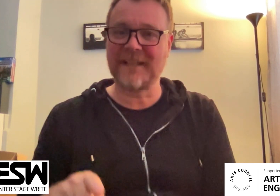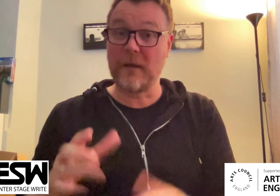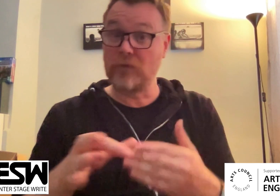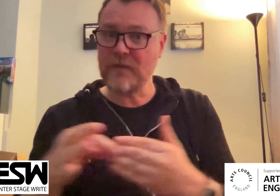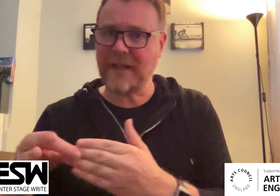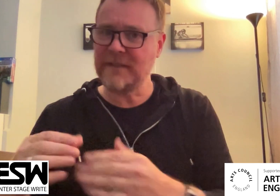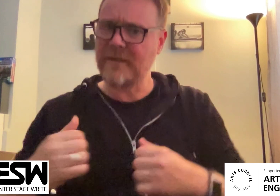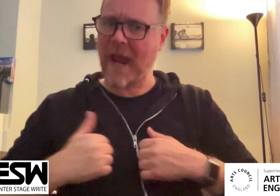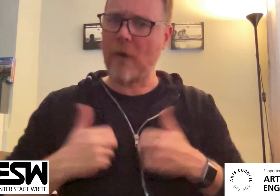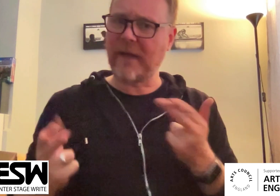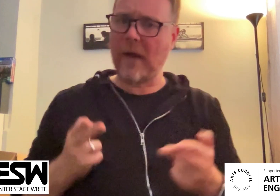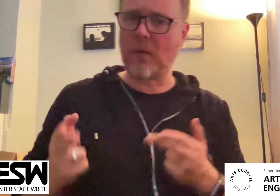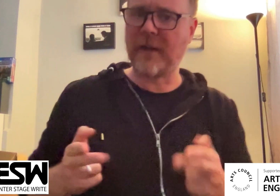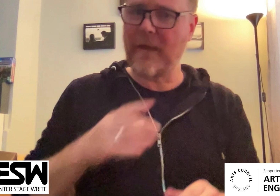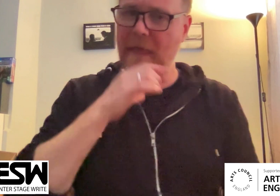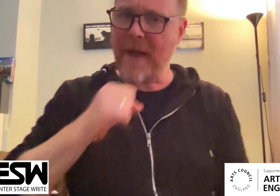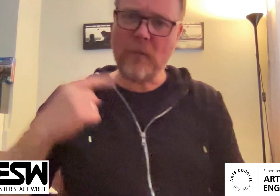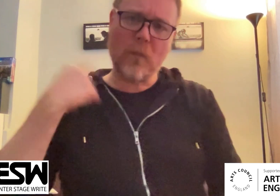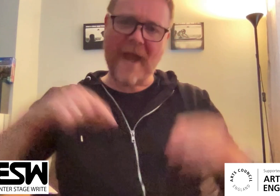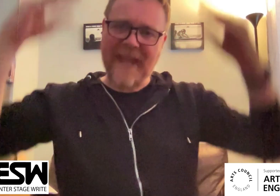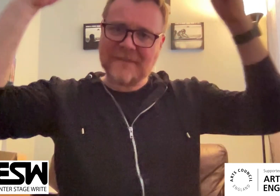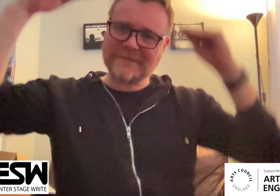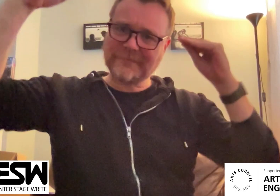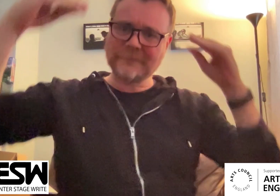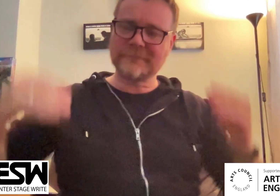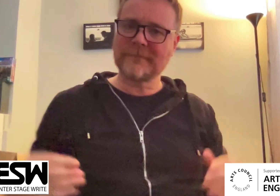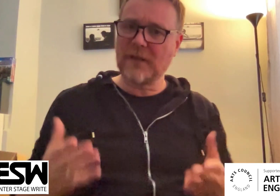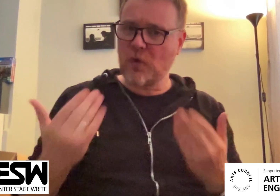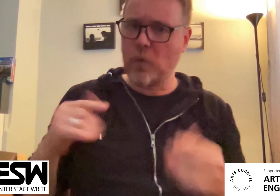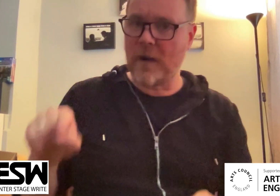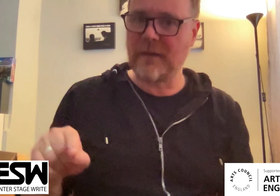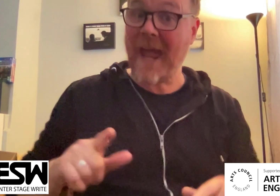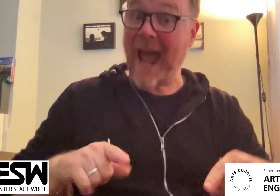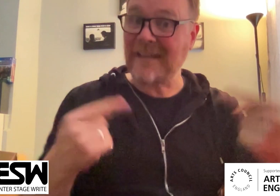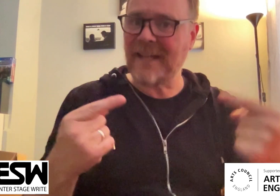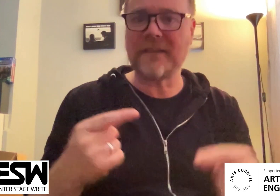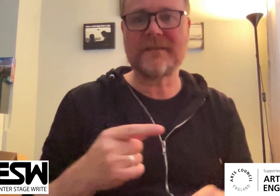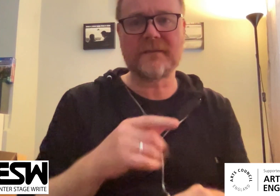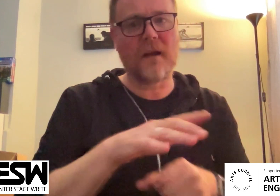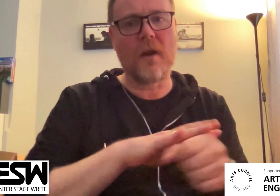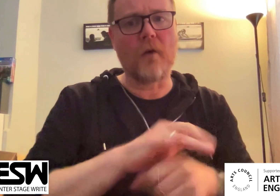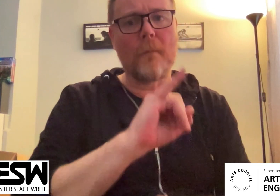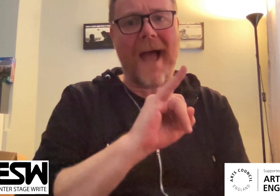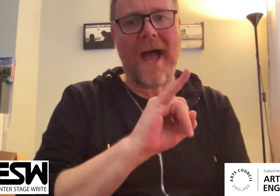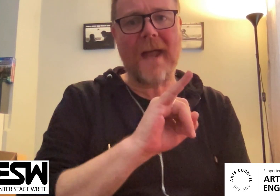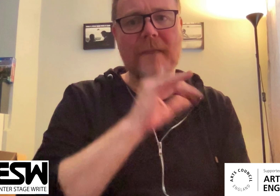film, if you have a revenge cowboy film, our protagonist is going to be the man in the white hat. And